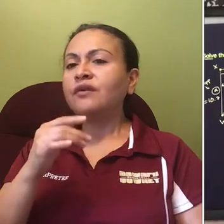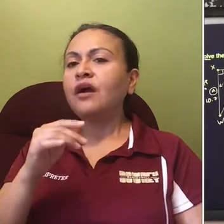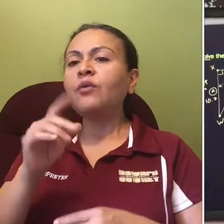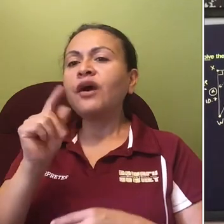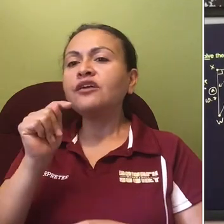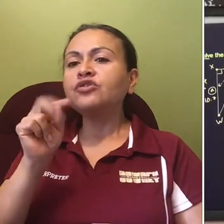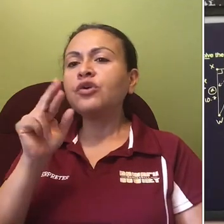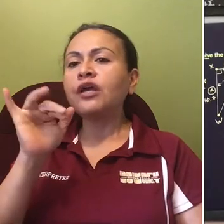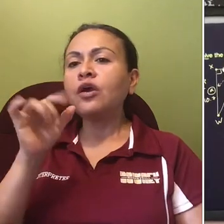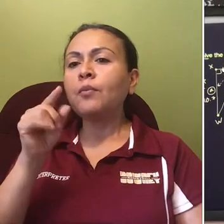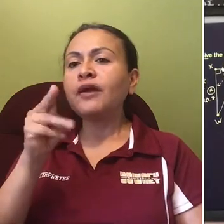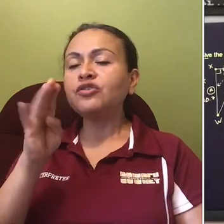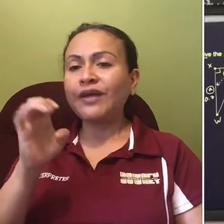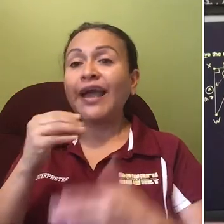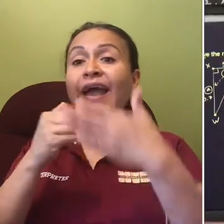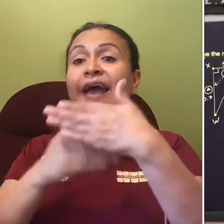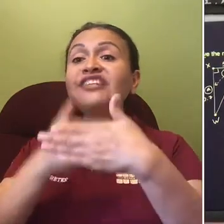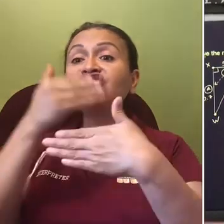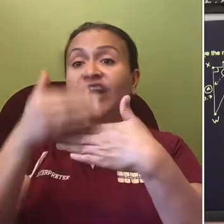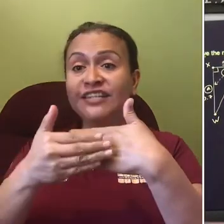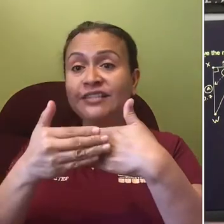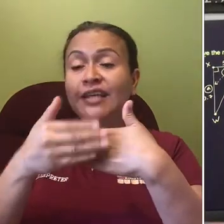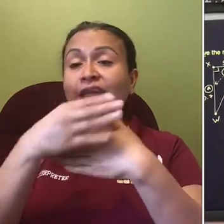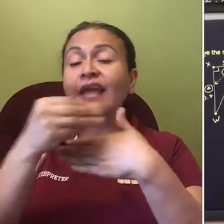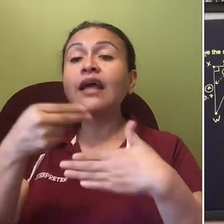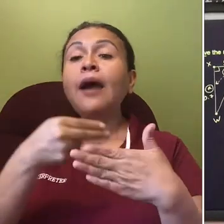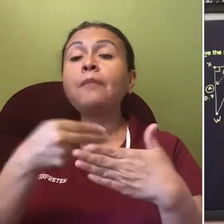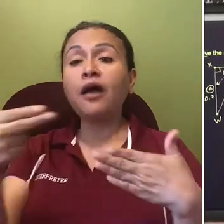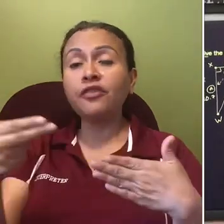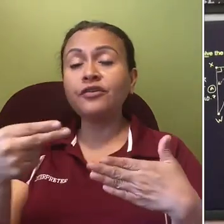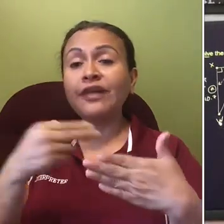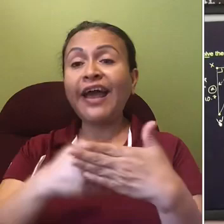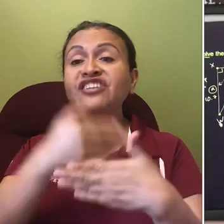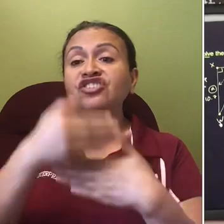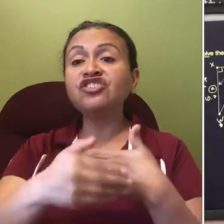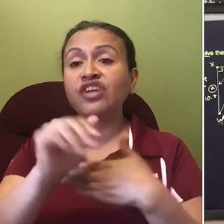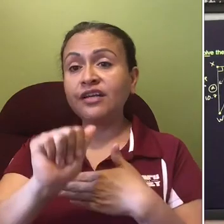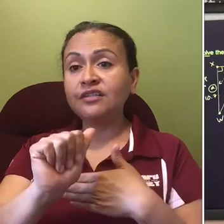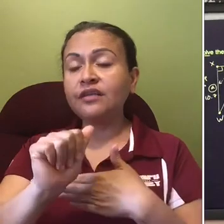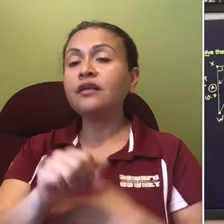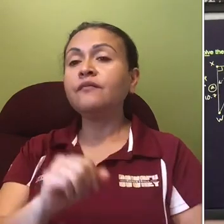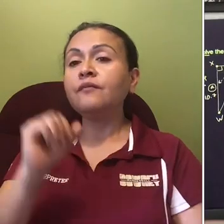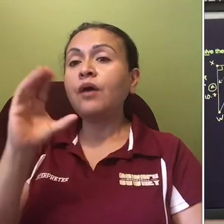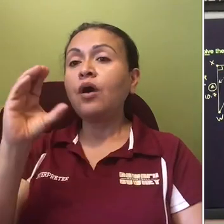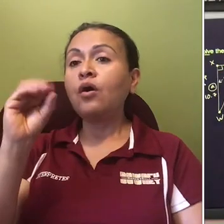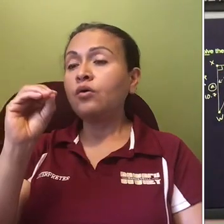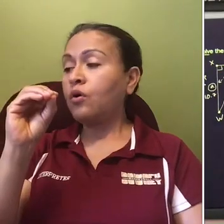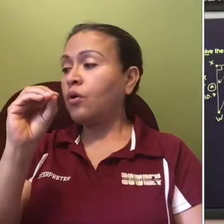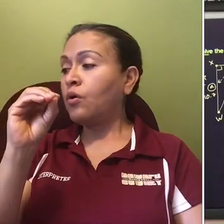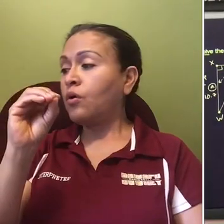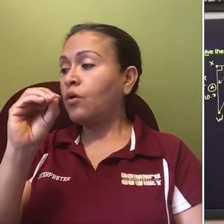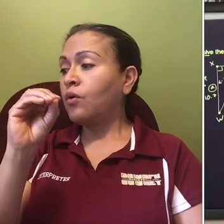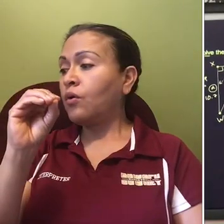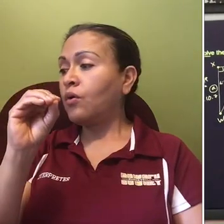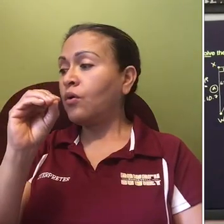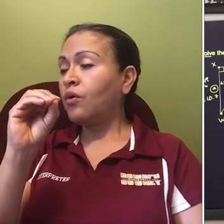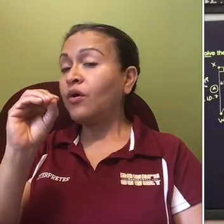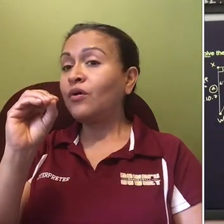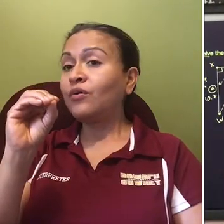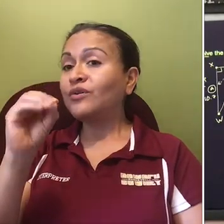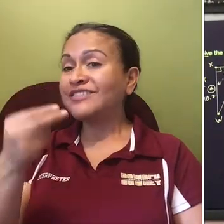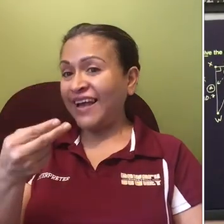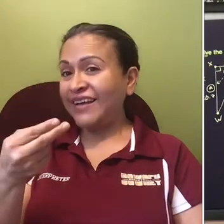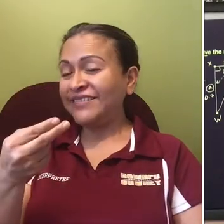trigonometric ratios deal with adjacent and hypotenuse? Well, we see from SOHCAHTOA, cosine deals with